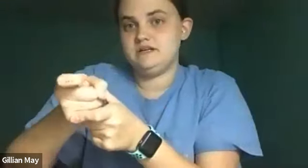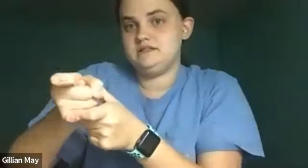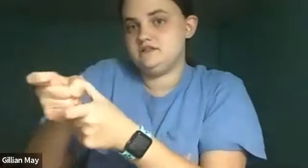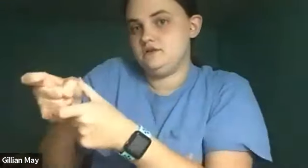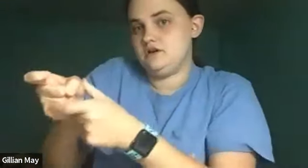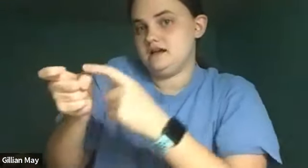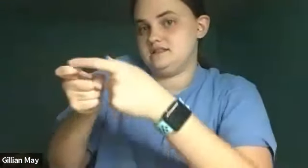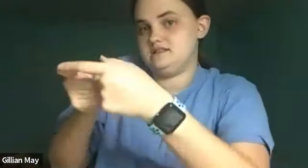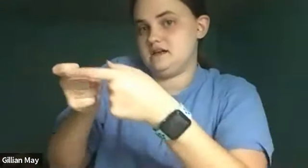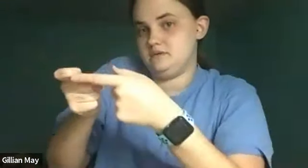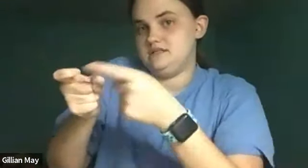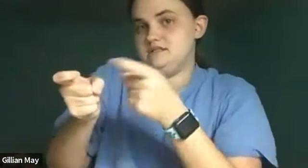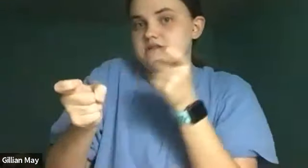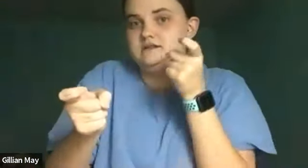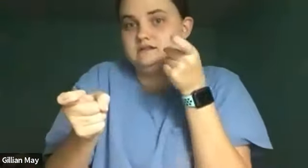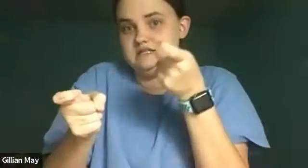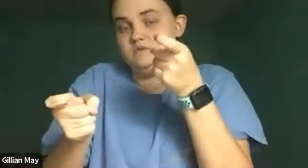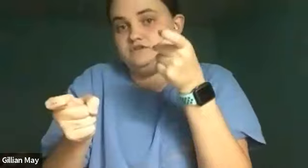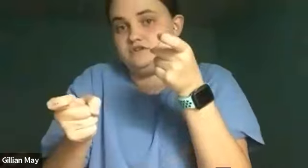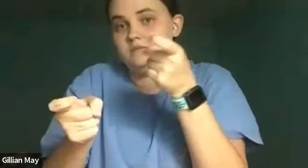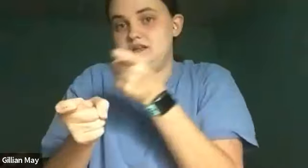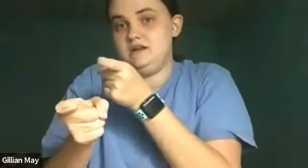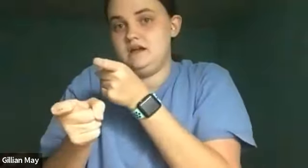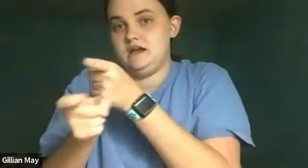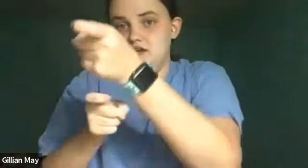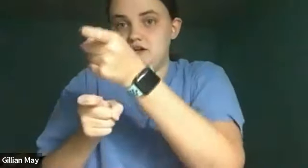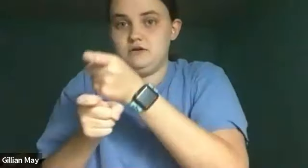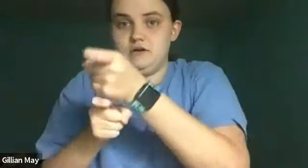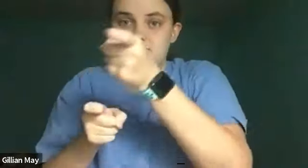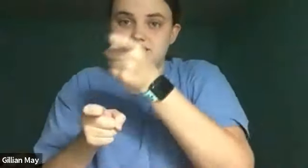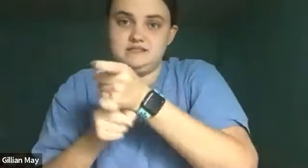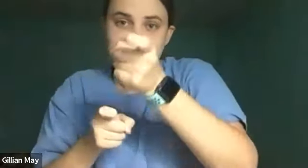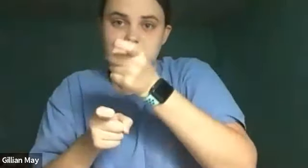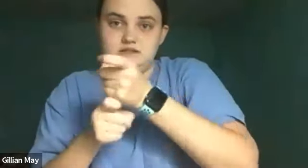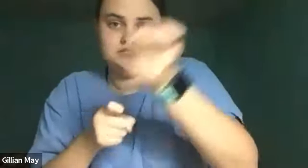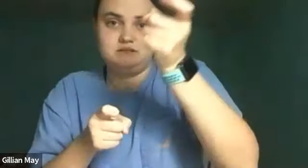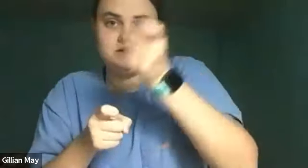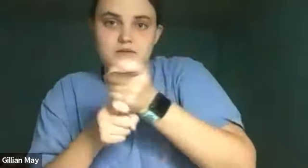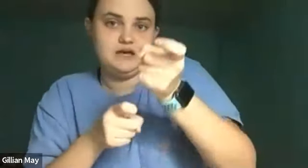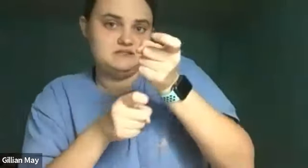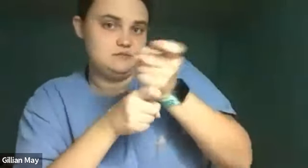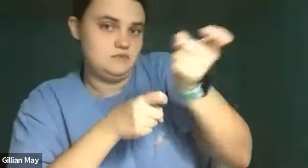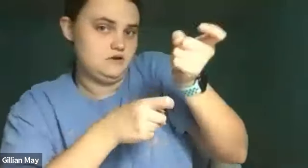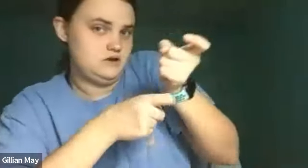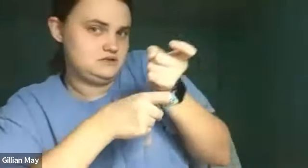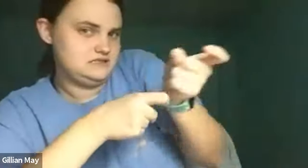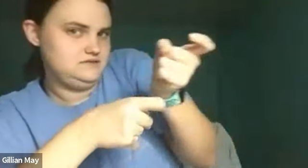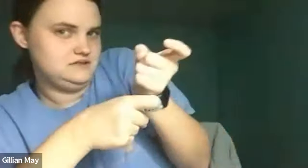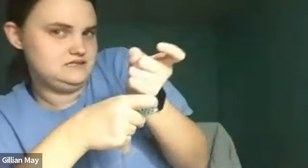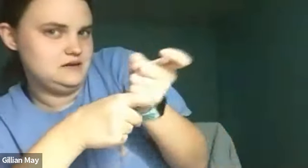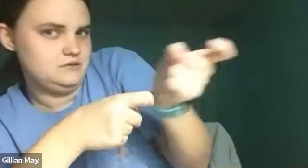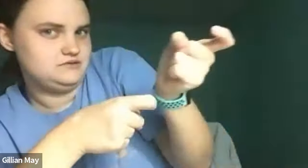sideways. So your X is sideways. Same with your dominant. And you're going to go across. Just kind of bouncing them across. If you can see, I'll go